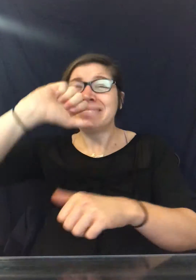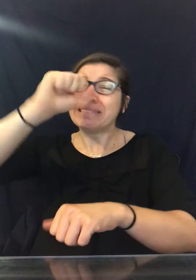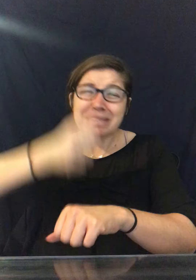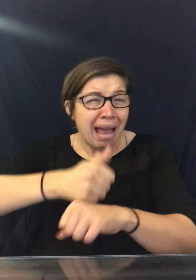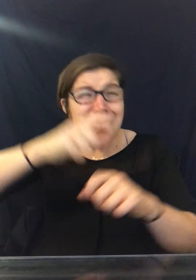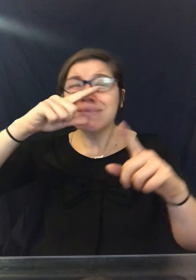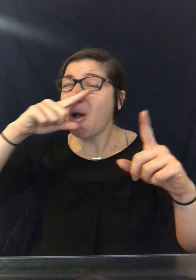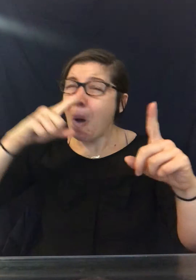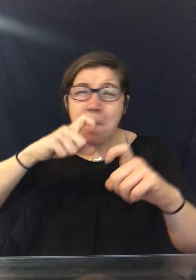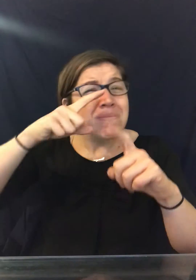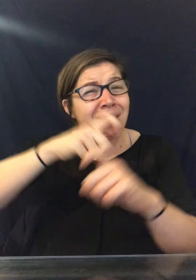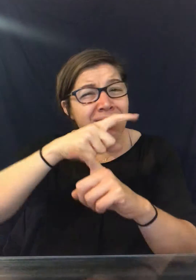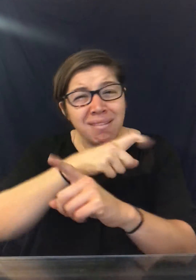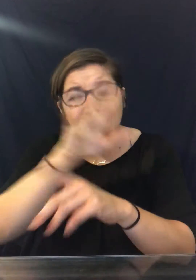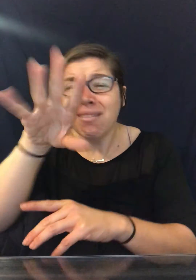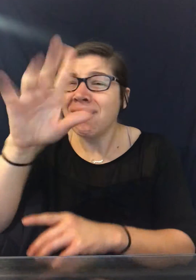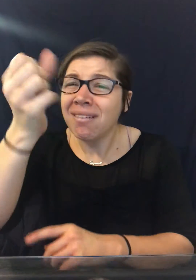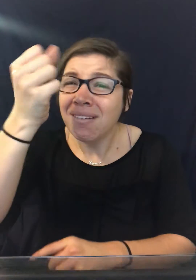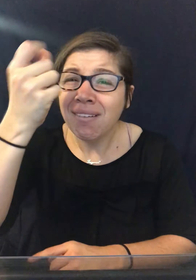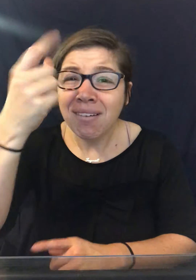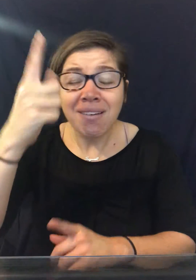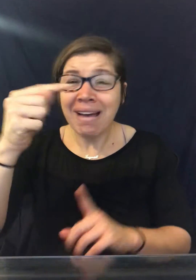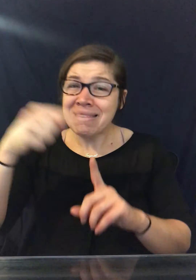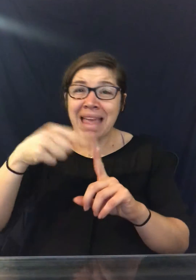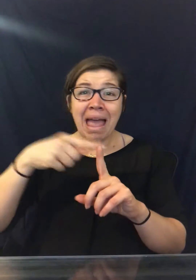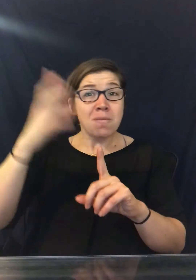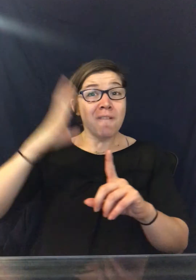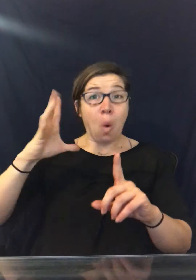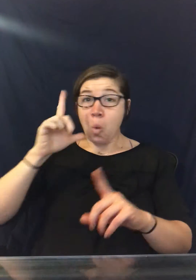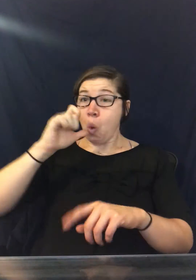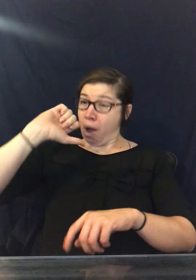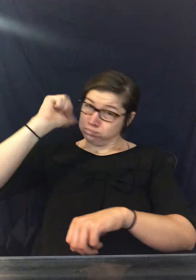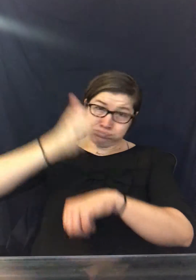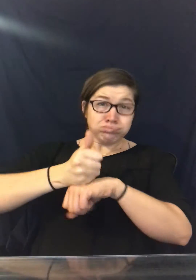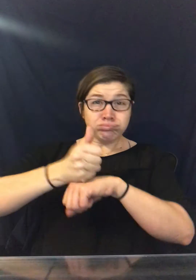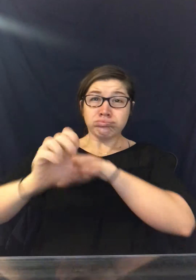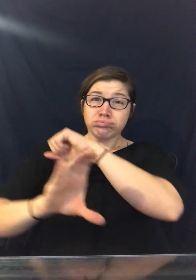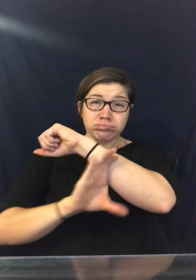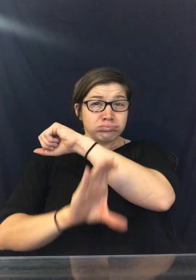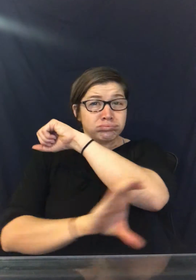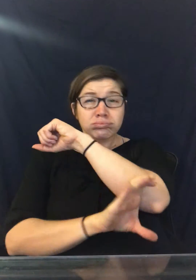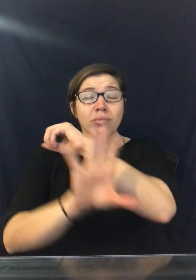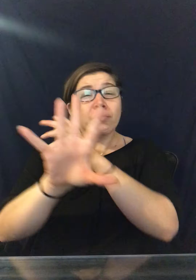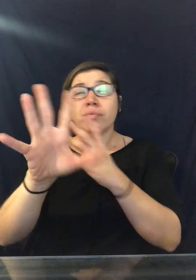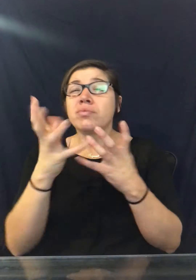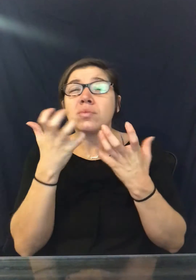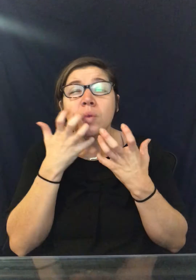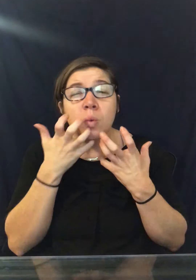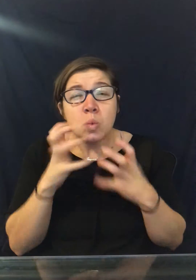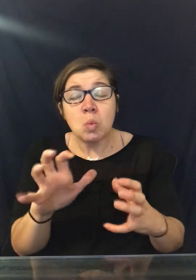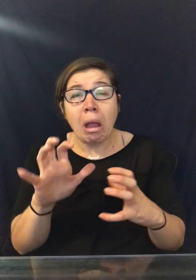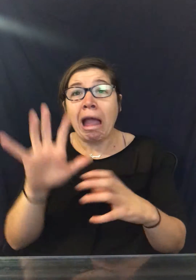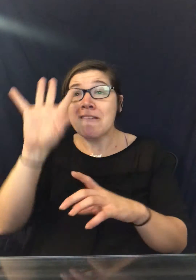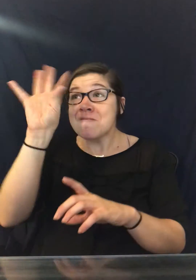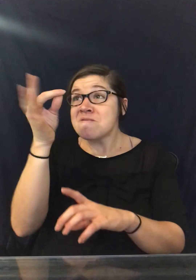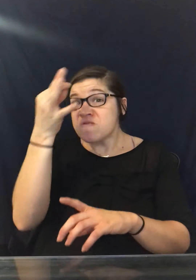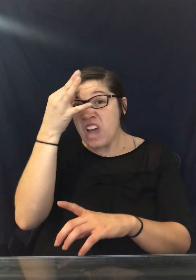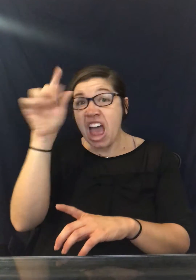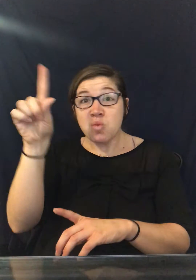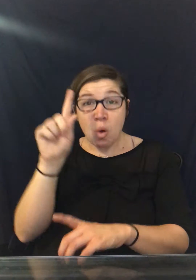national government having too much power. Yes, even the Federalists, who favored a strong